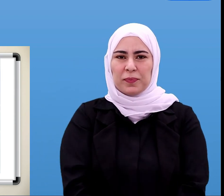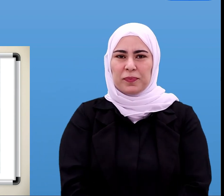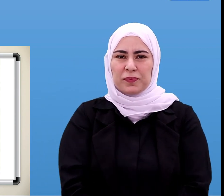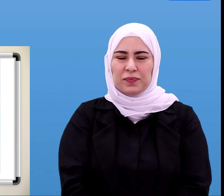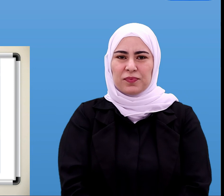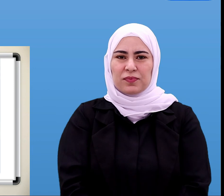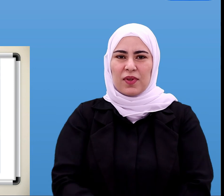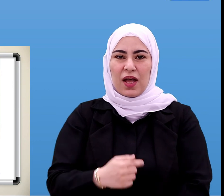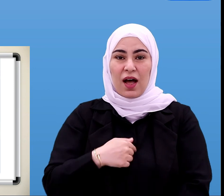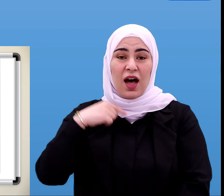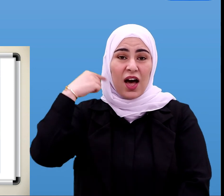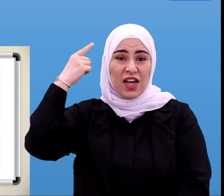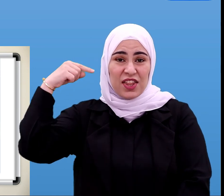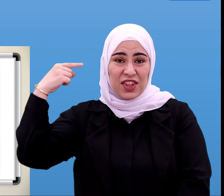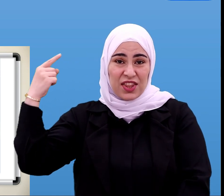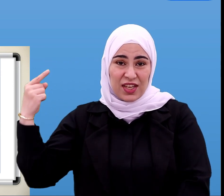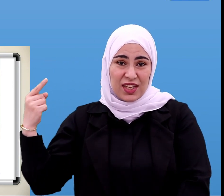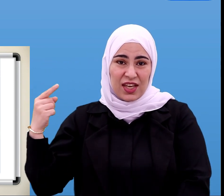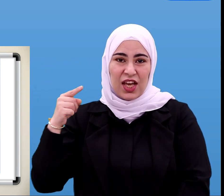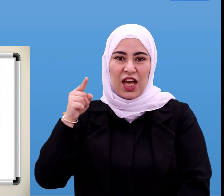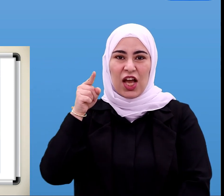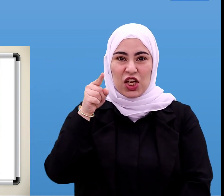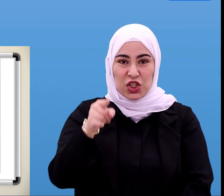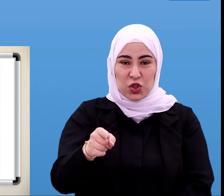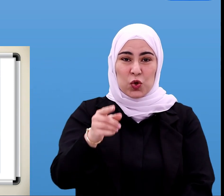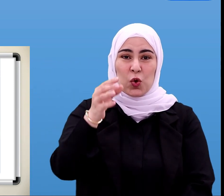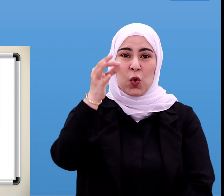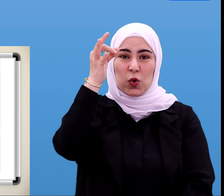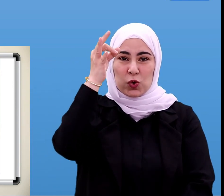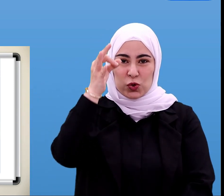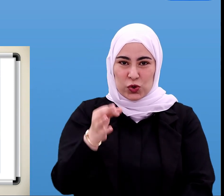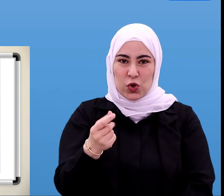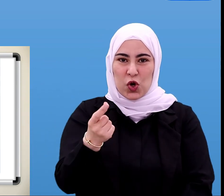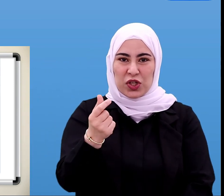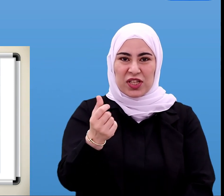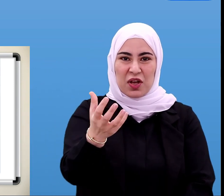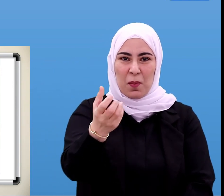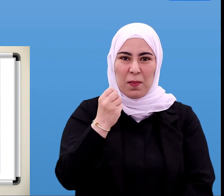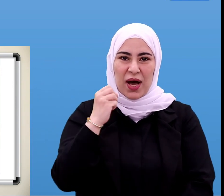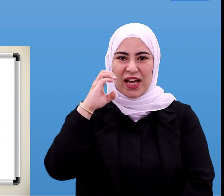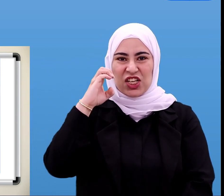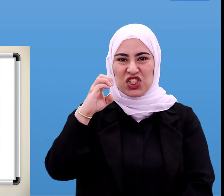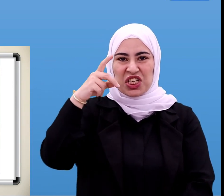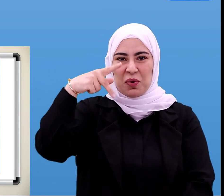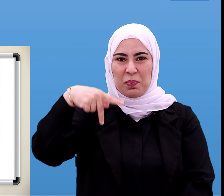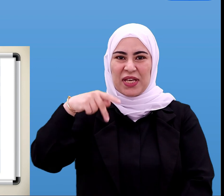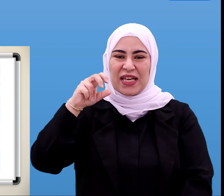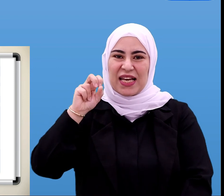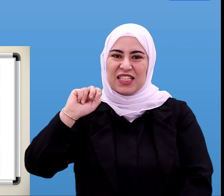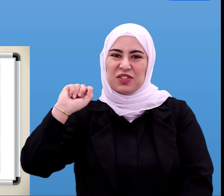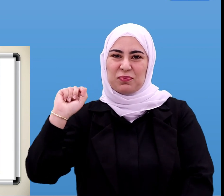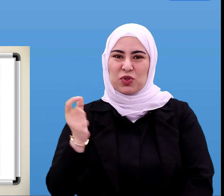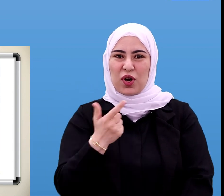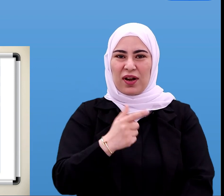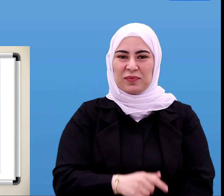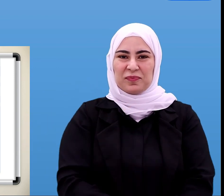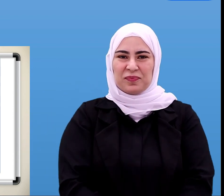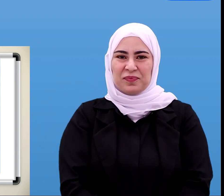I think you should invest in a navigator immediately. So here, what did you